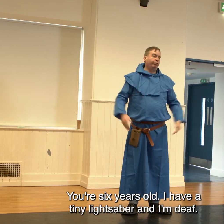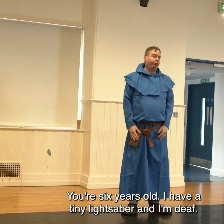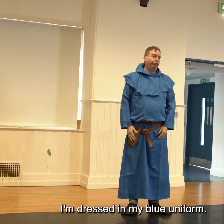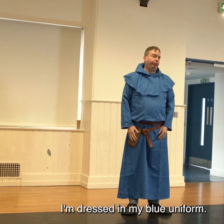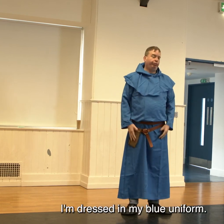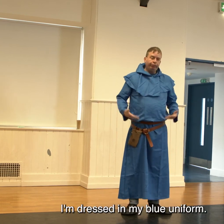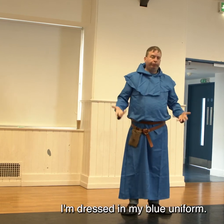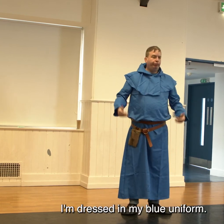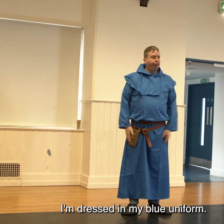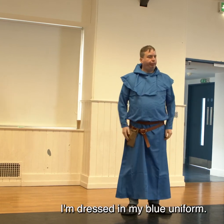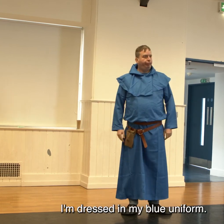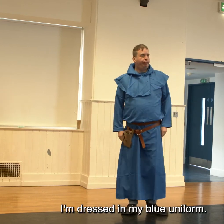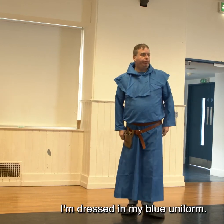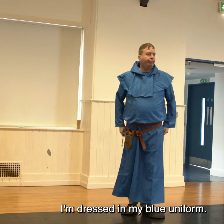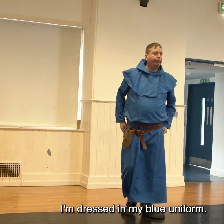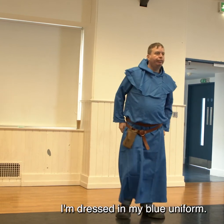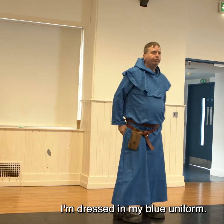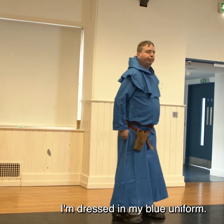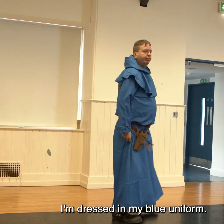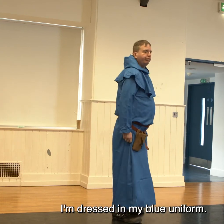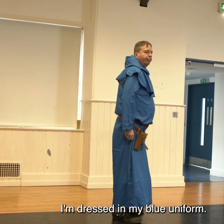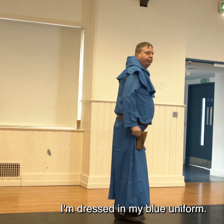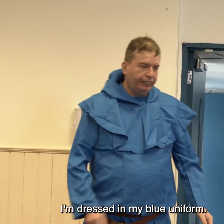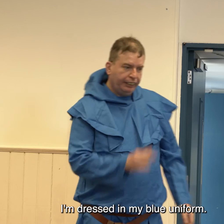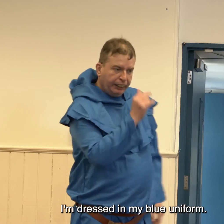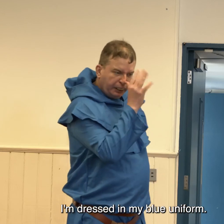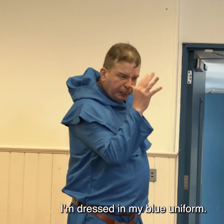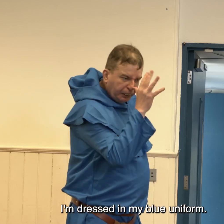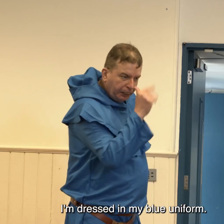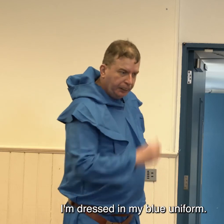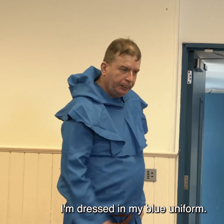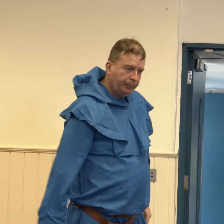I'm dressed in my blue uniform.